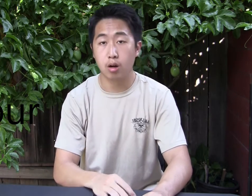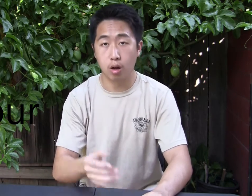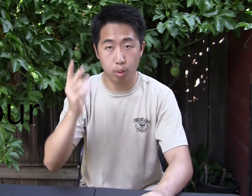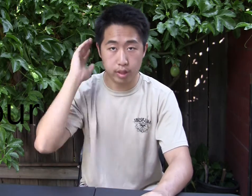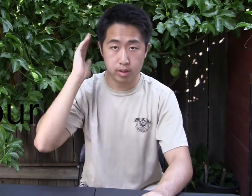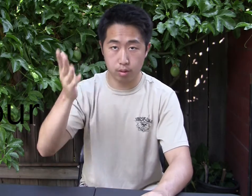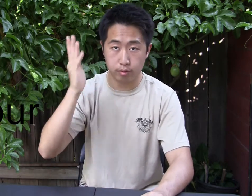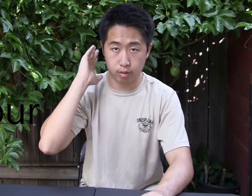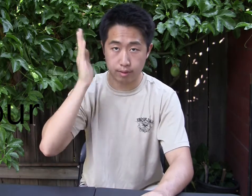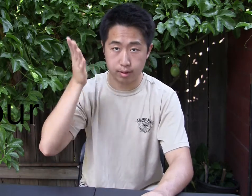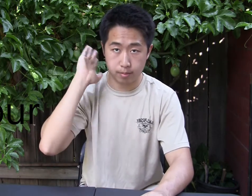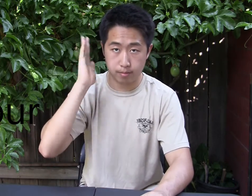Always or forever.